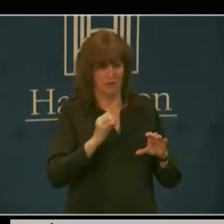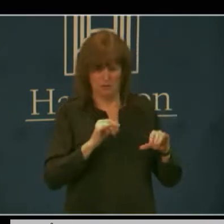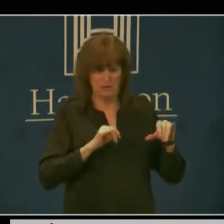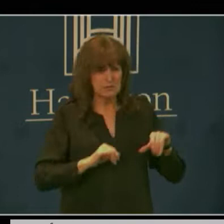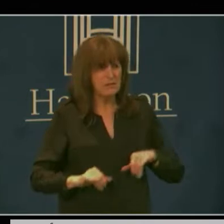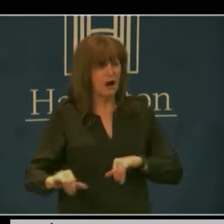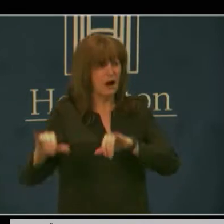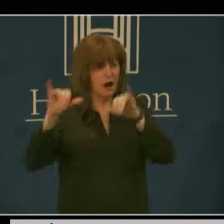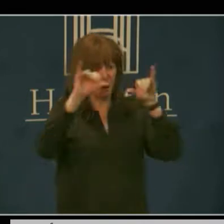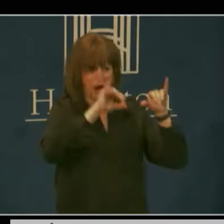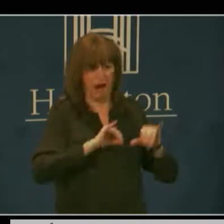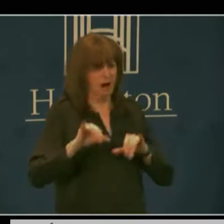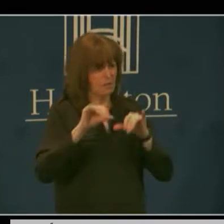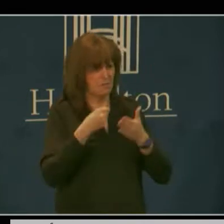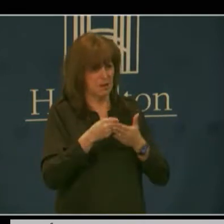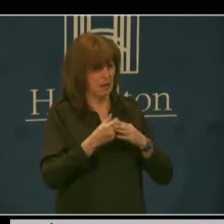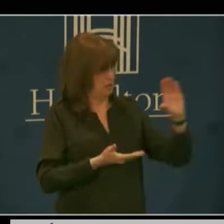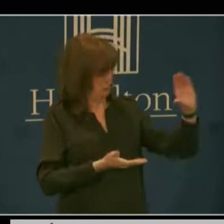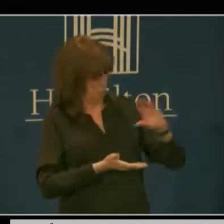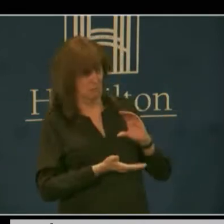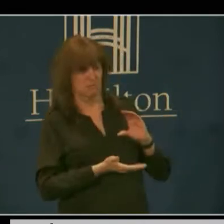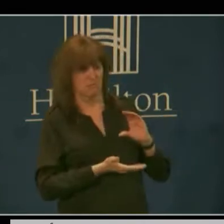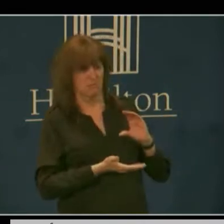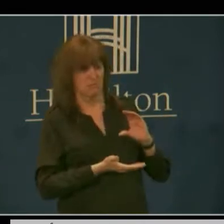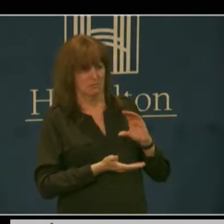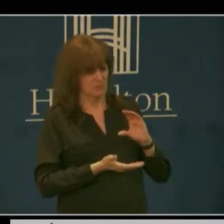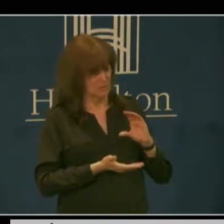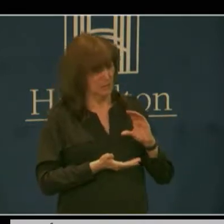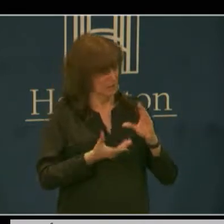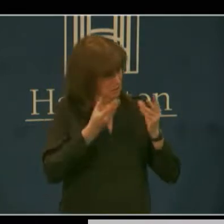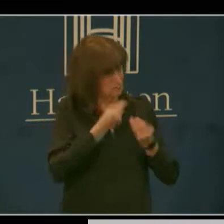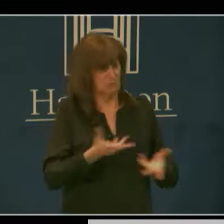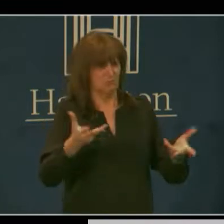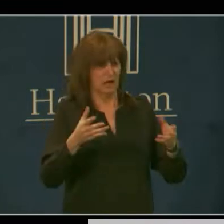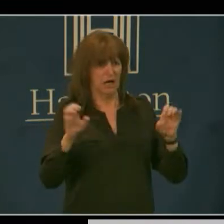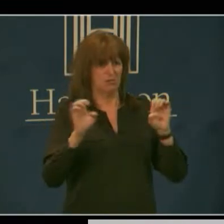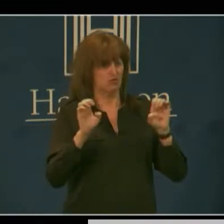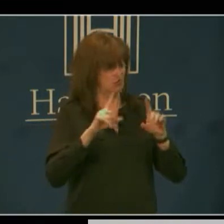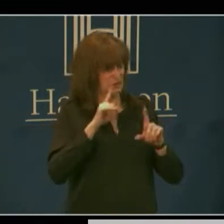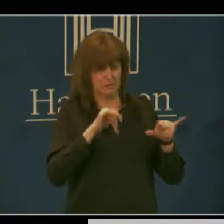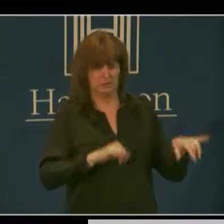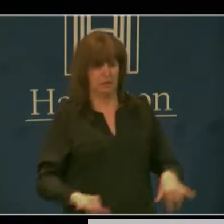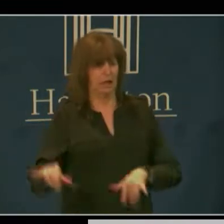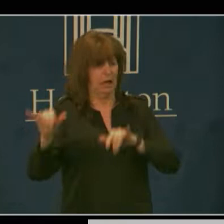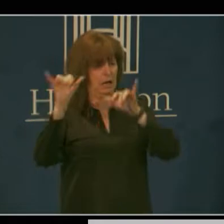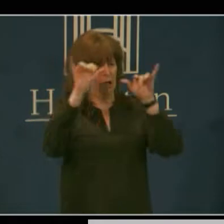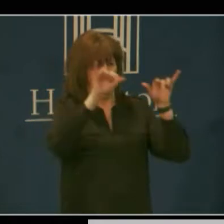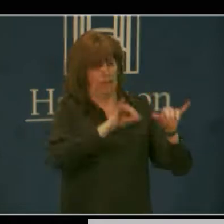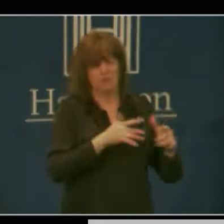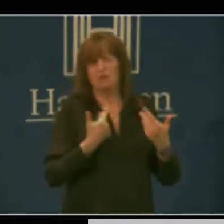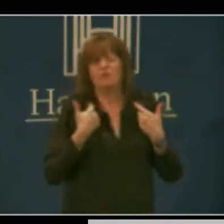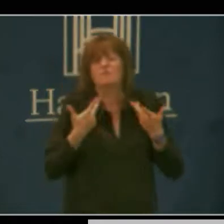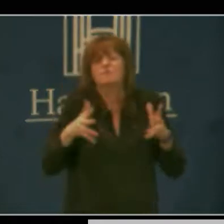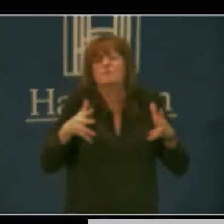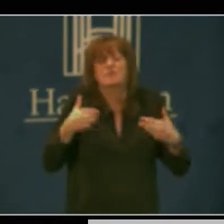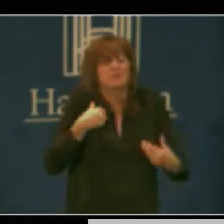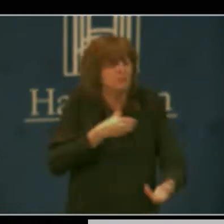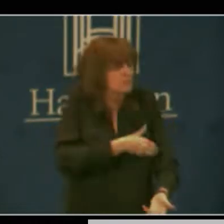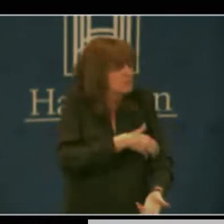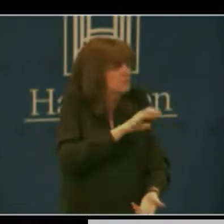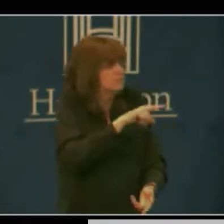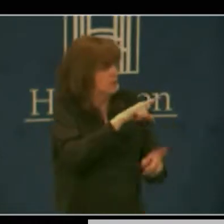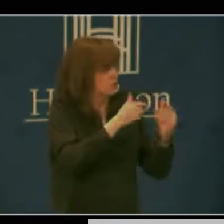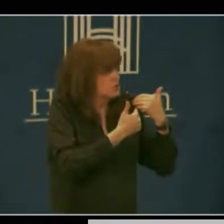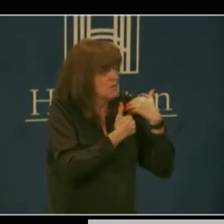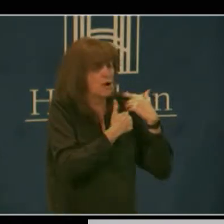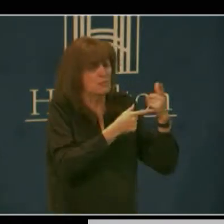the provincial declaration, and we had already given delegated authority to our staff to do all, to have all the powers they need to do